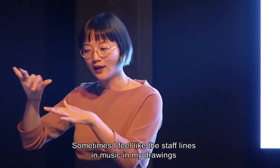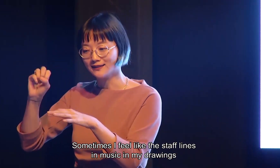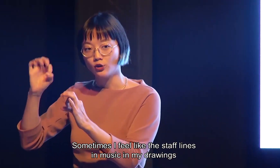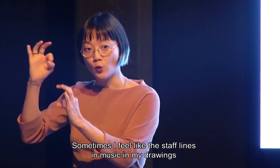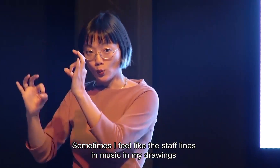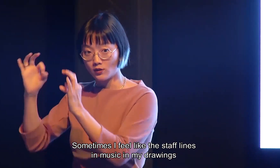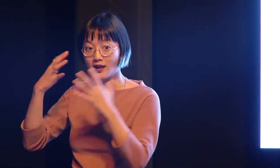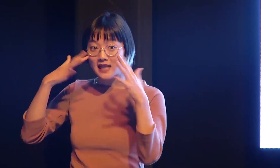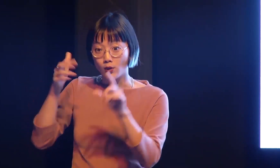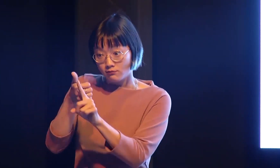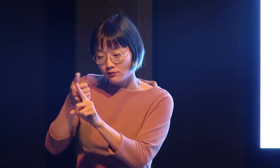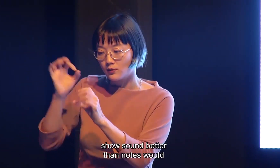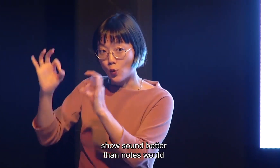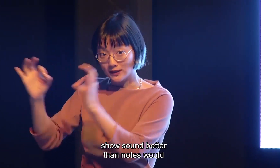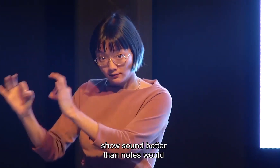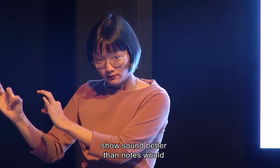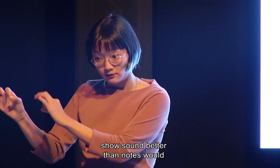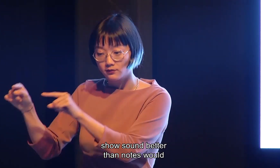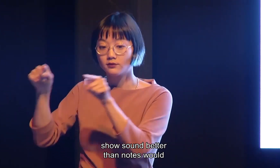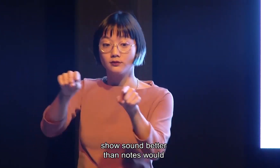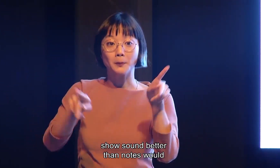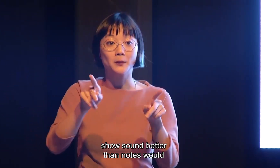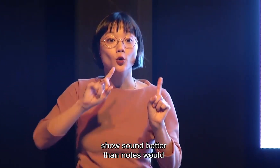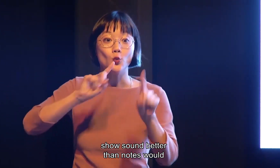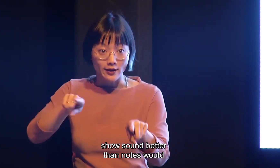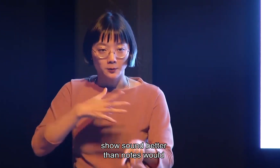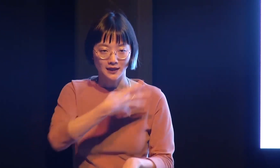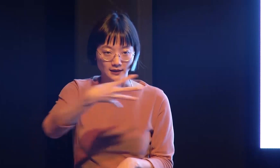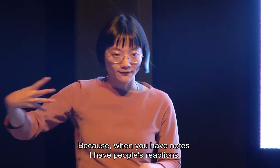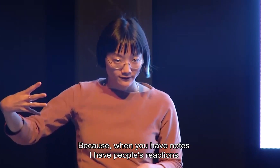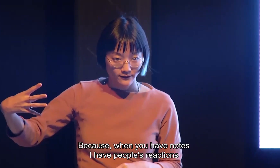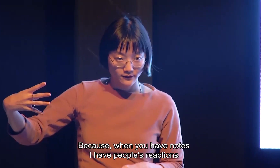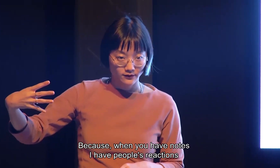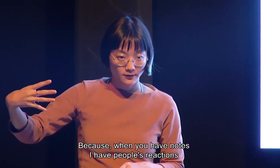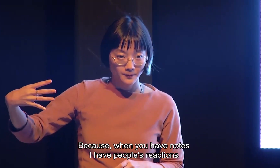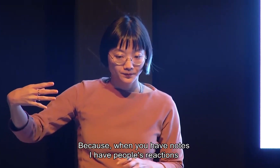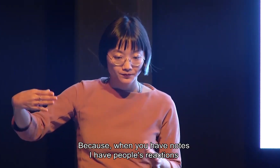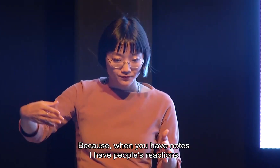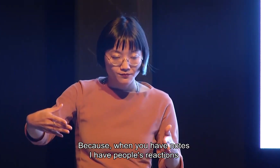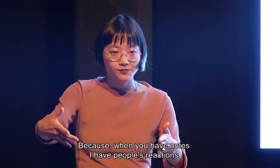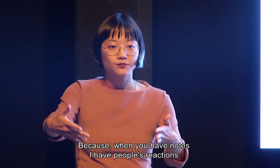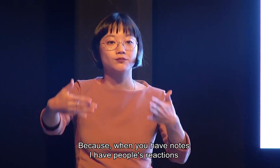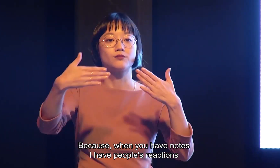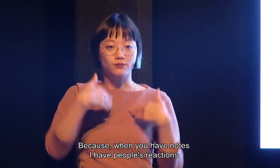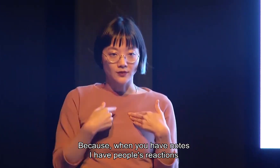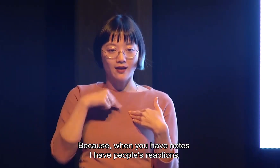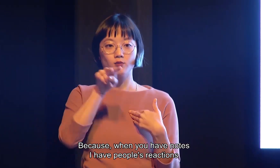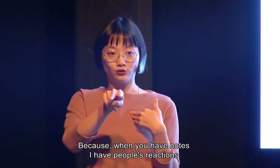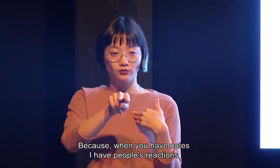and my drawings show sound better than notes would, because when you have notes, I have